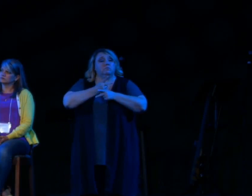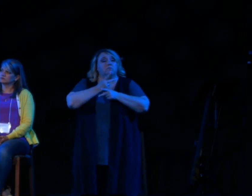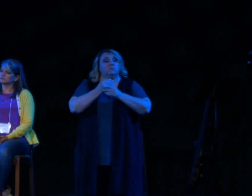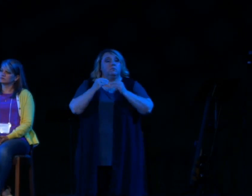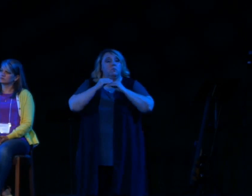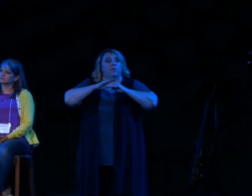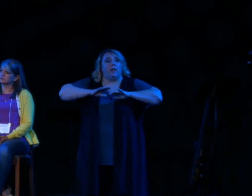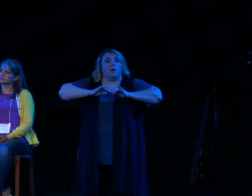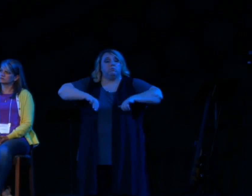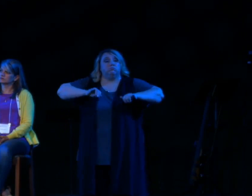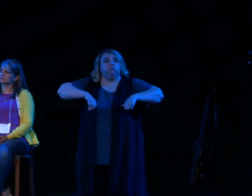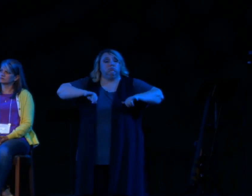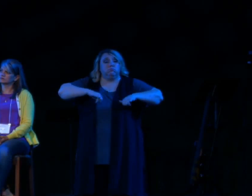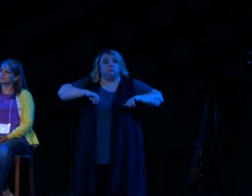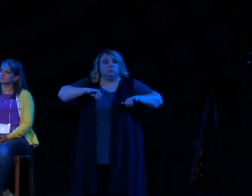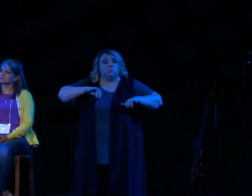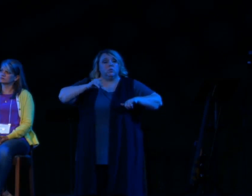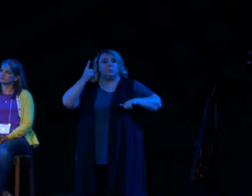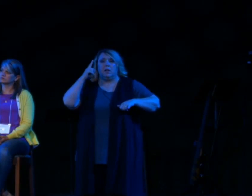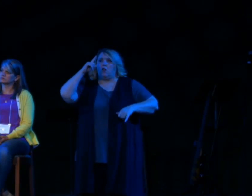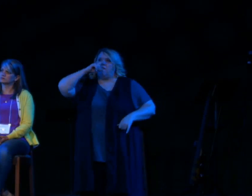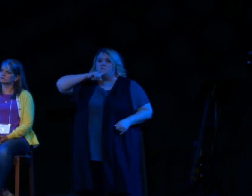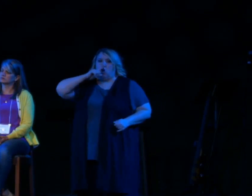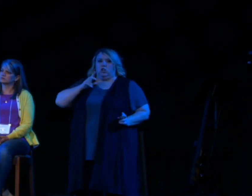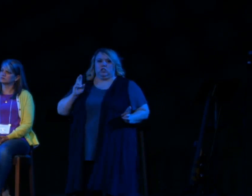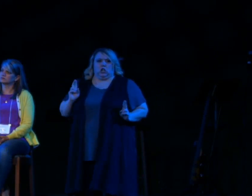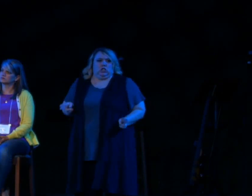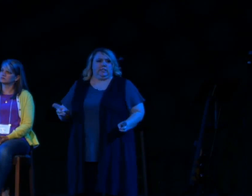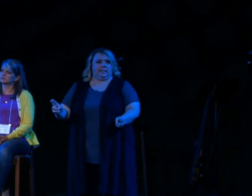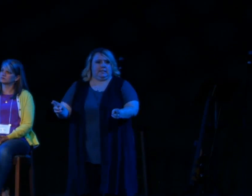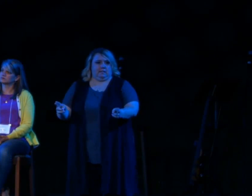more than complacency is something called false urgency.